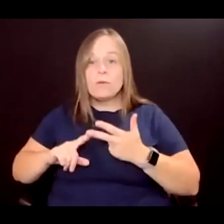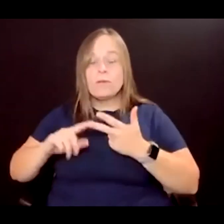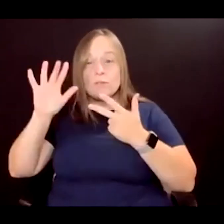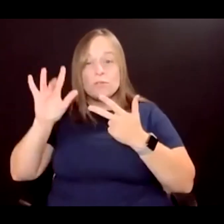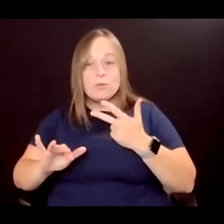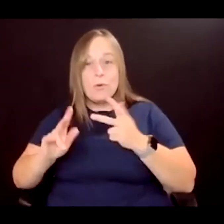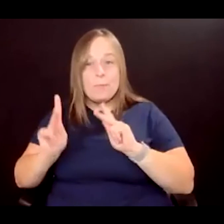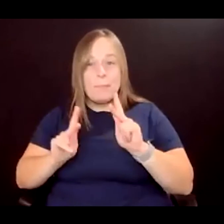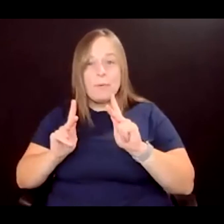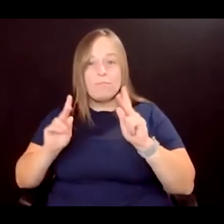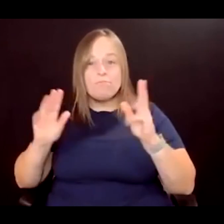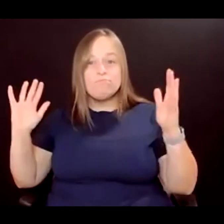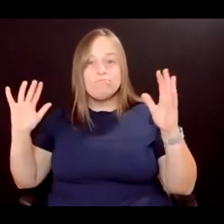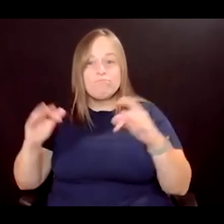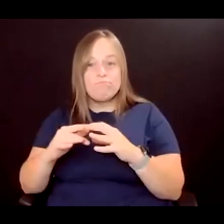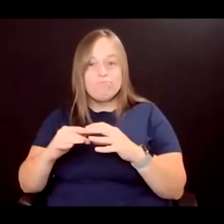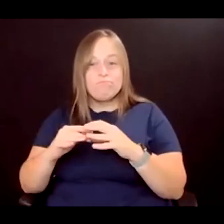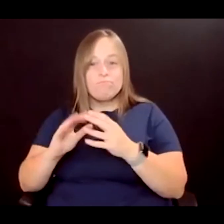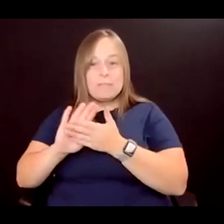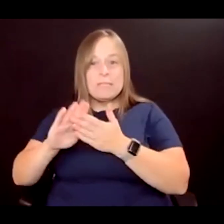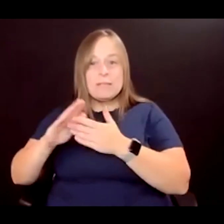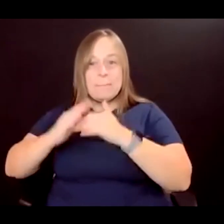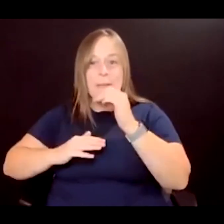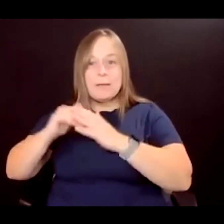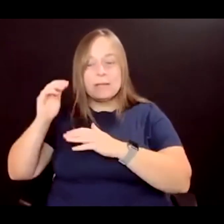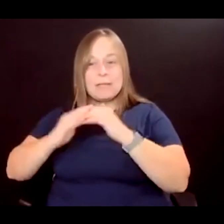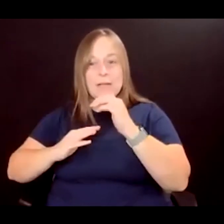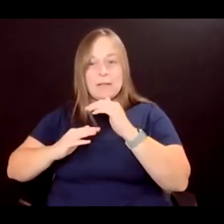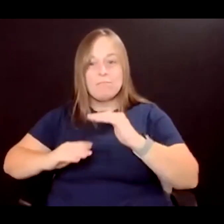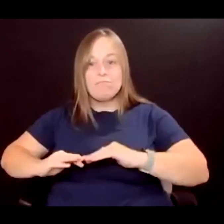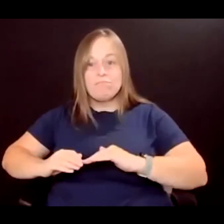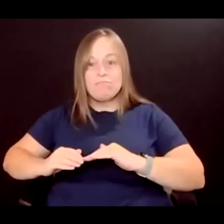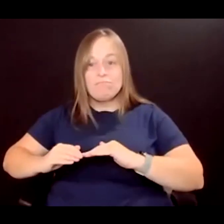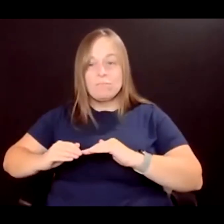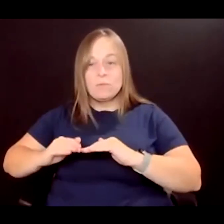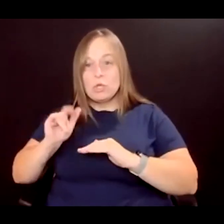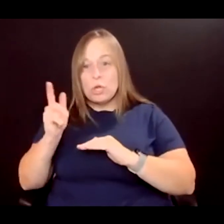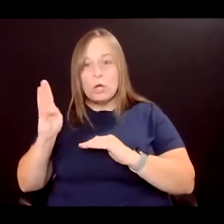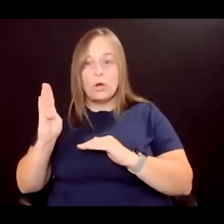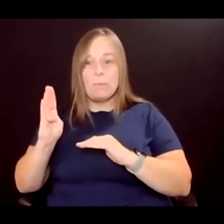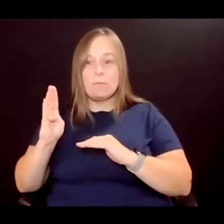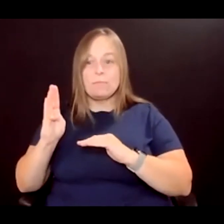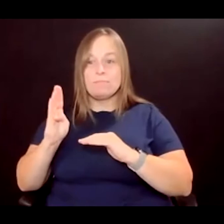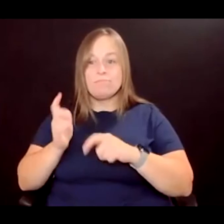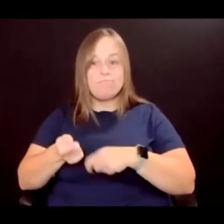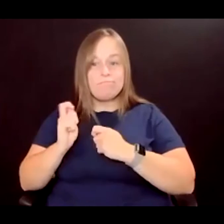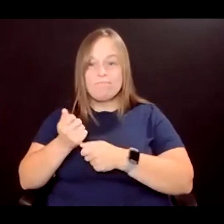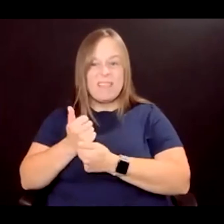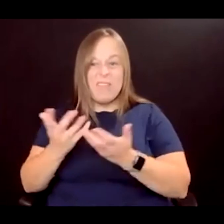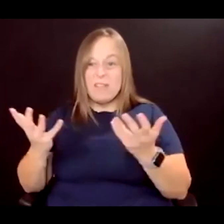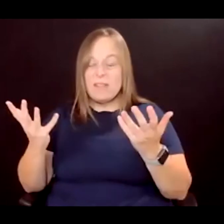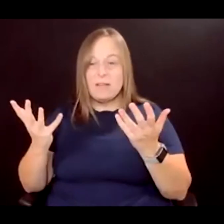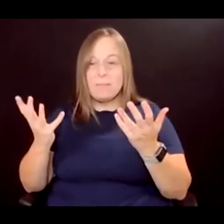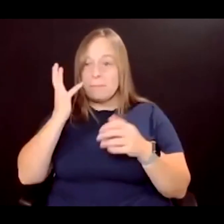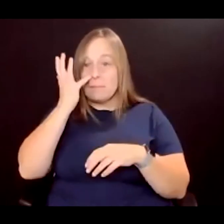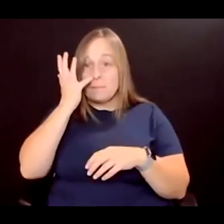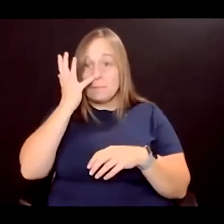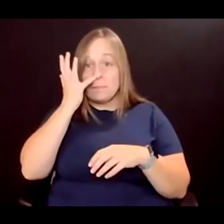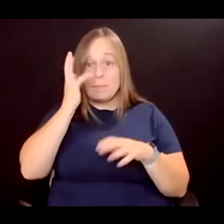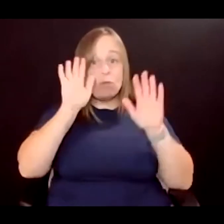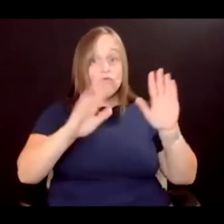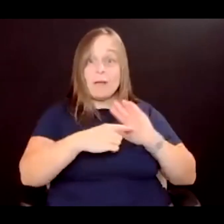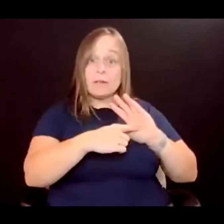front of a resident, that homeowner or business is absolutely responsible for that. And also on top of that,